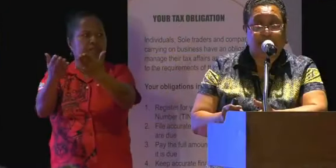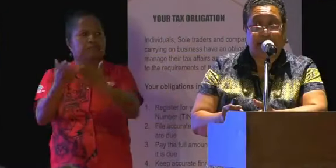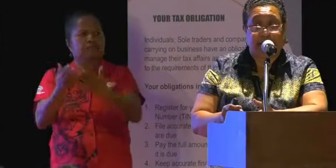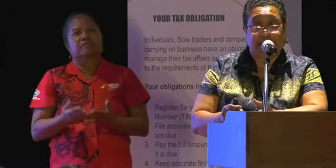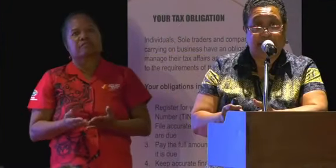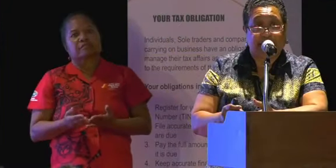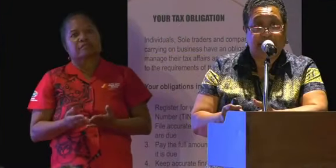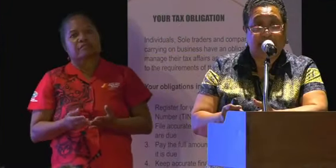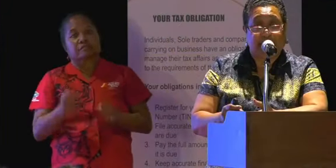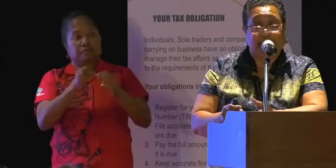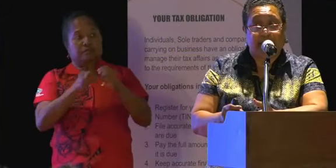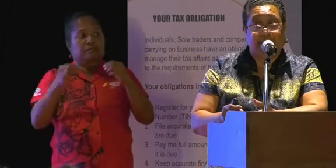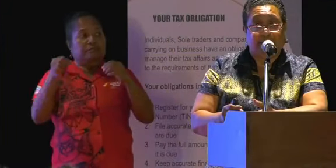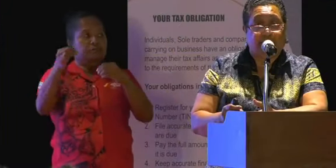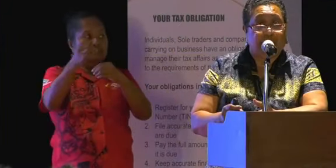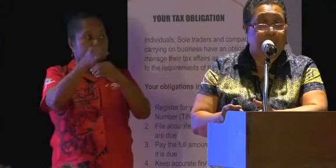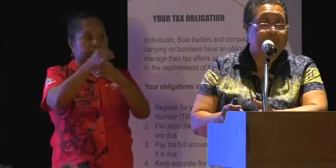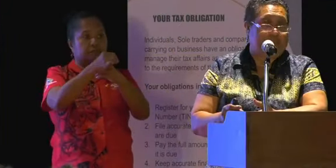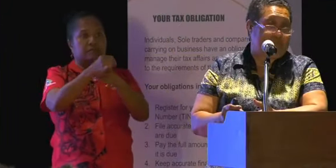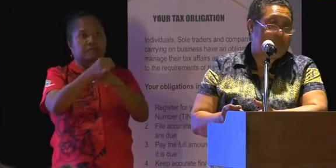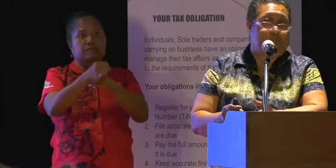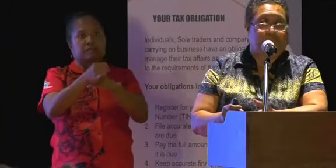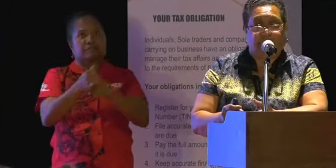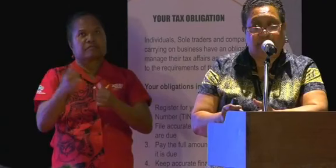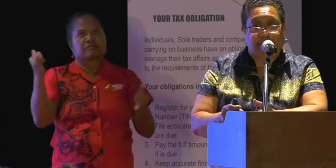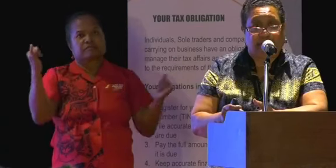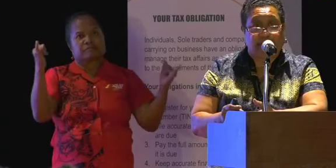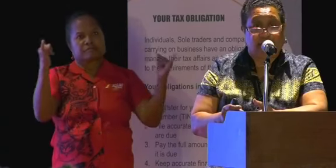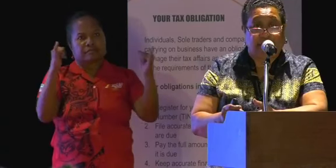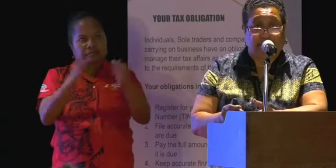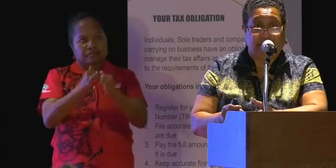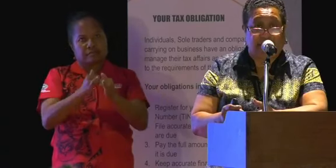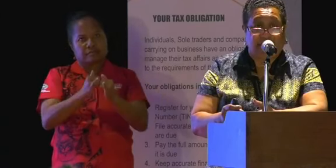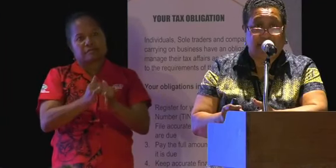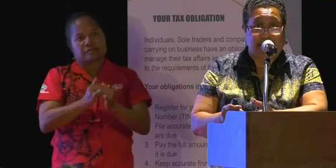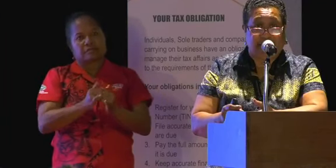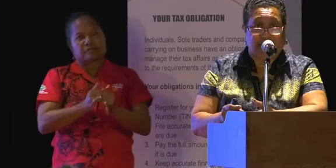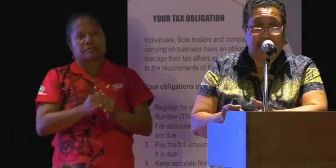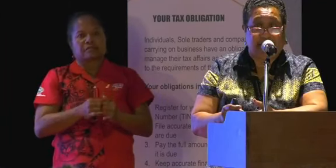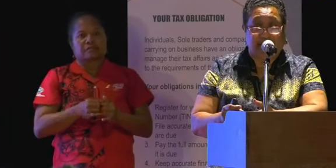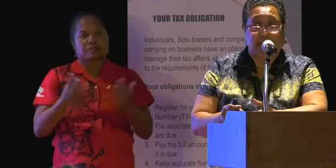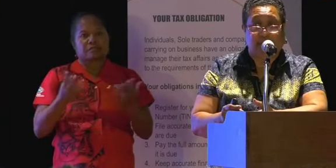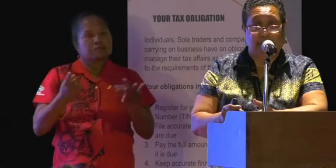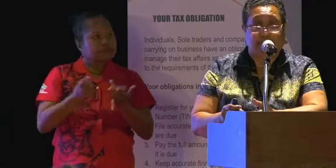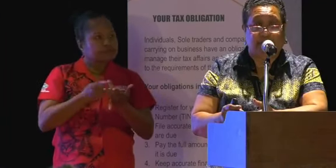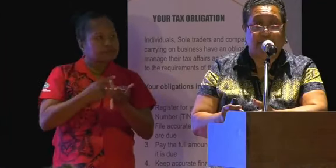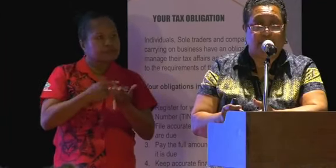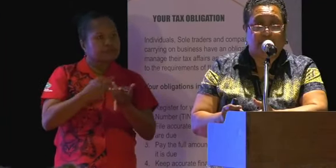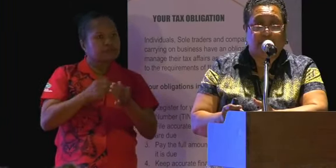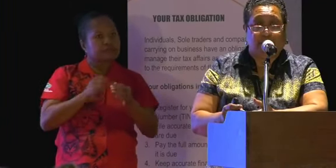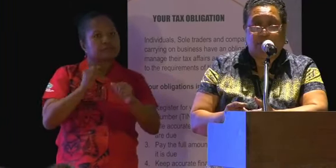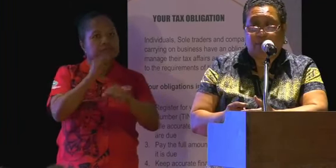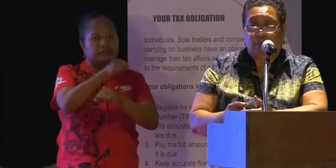will stop the taxpayer from traveling out of the country. Okay, we